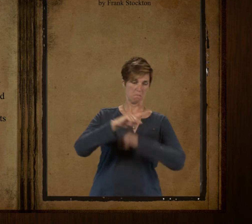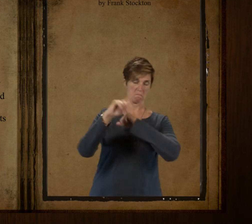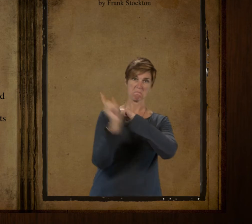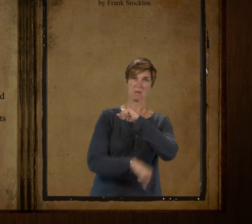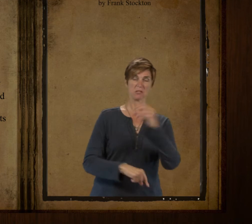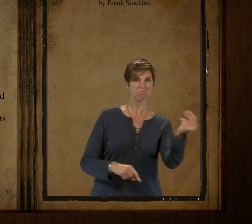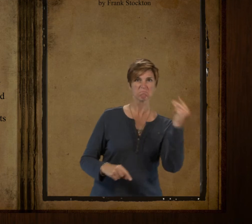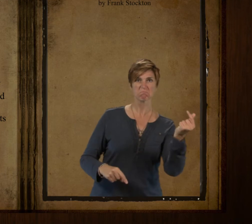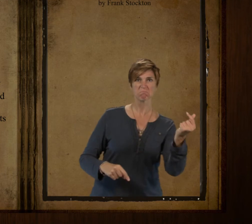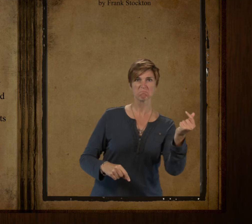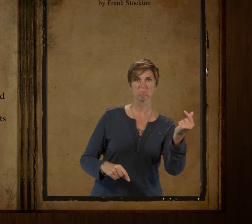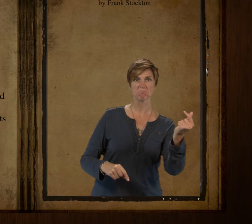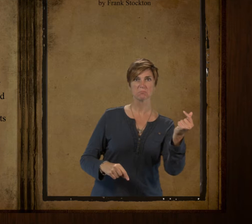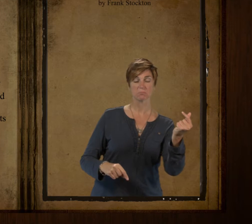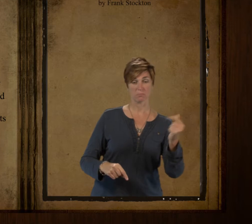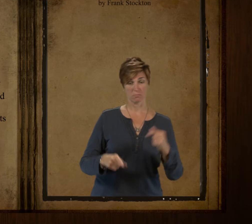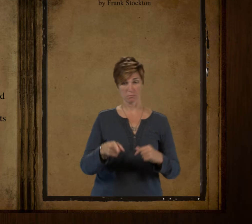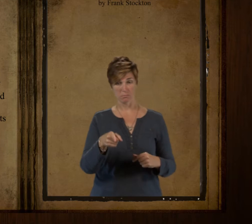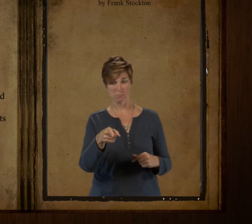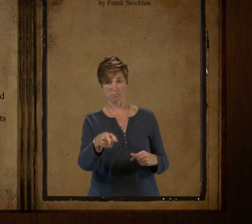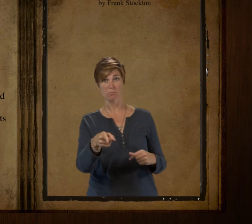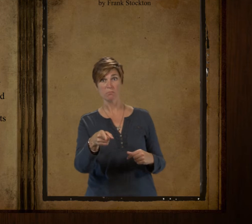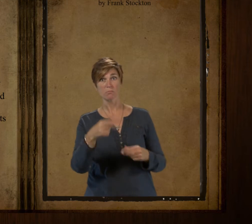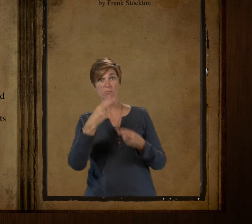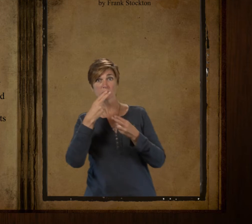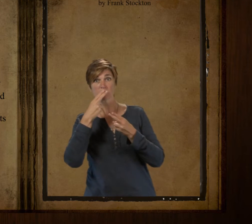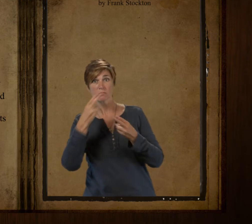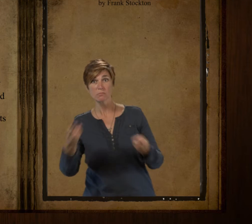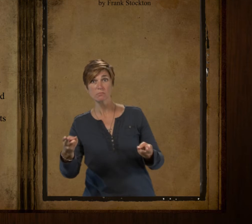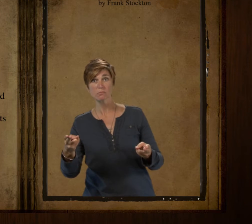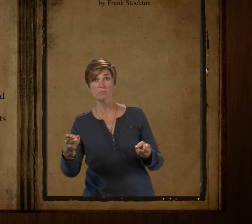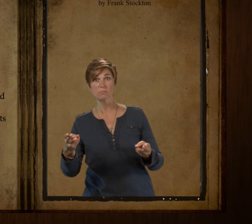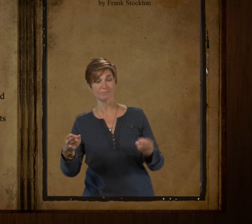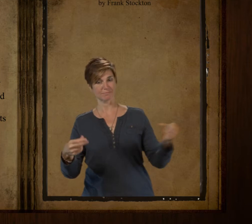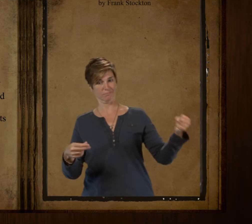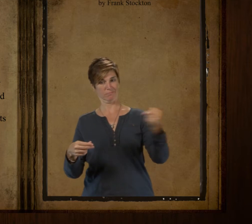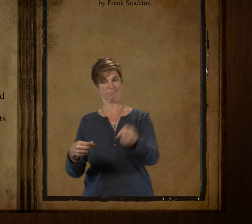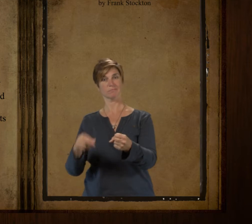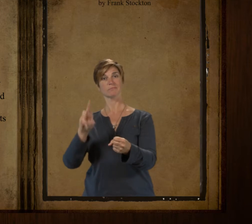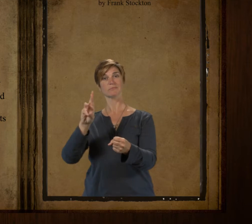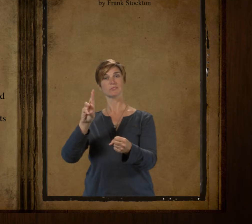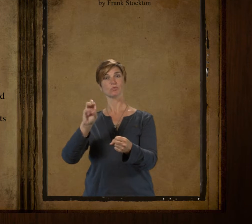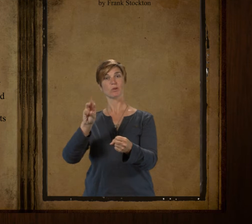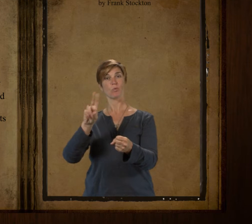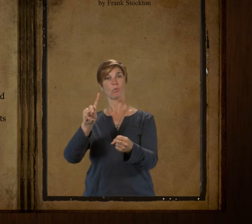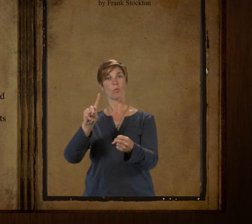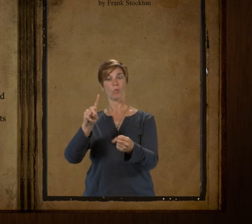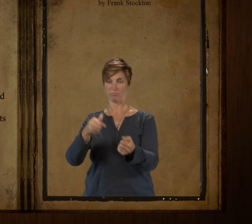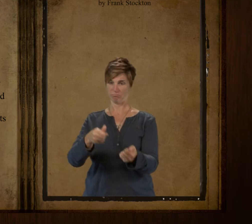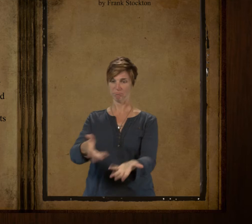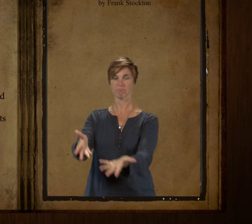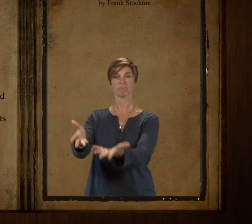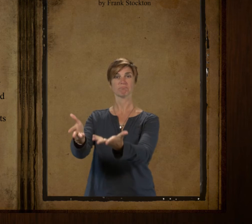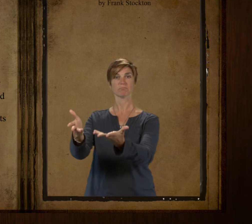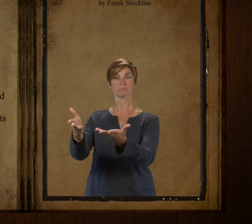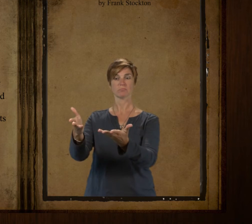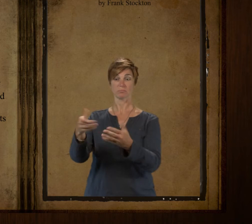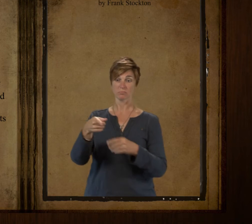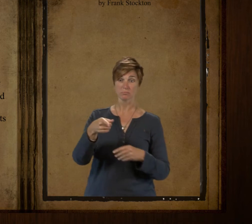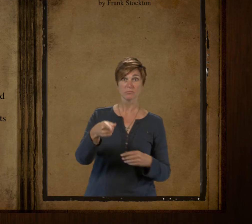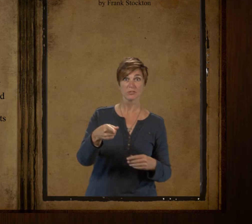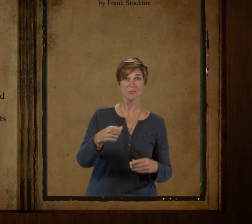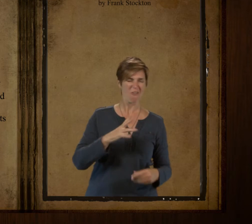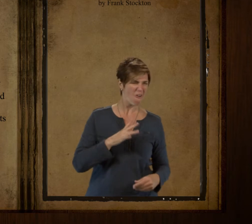person was instantly punished if he found himself guilty, and if innocent, he was rewarded on